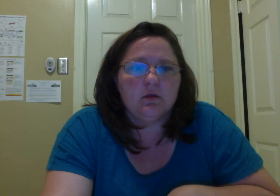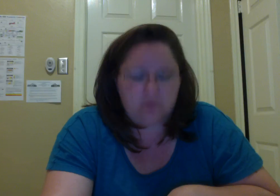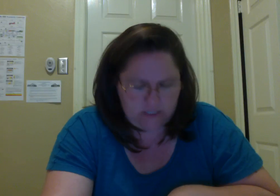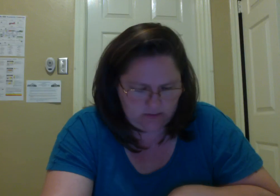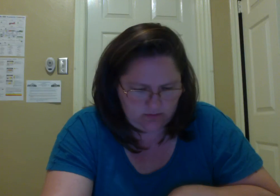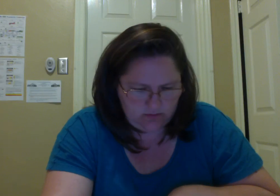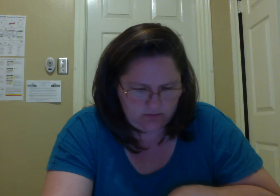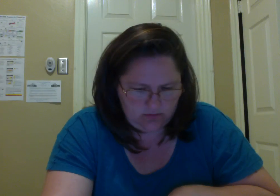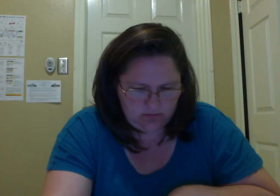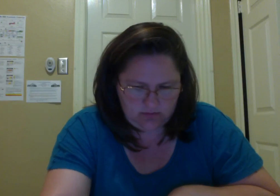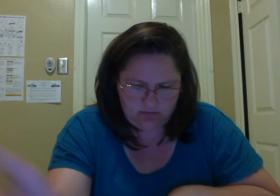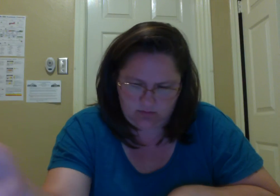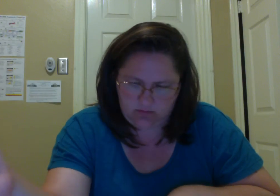Wait.